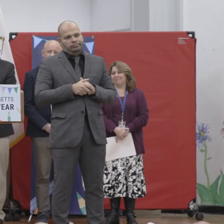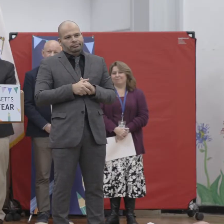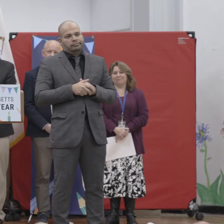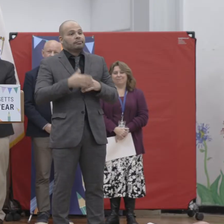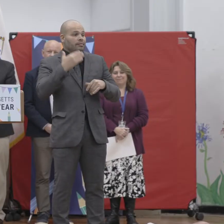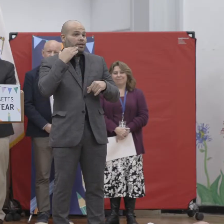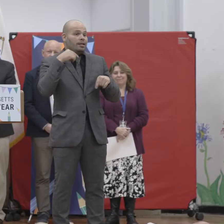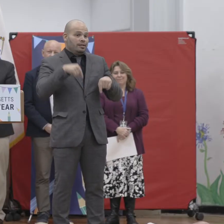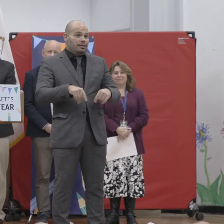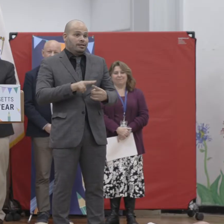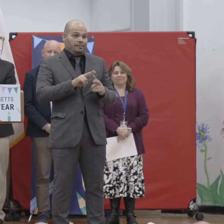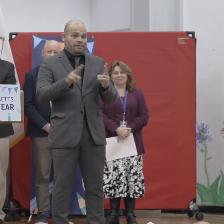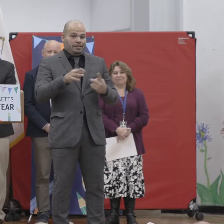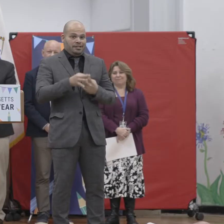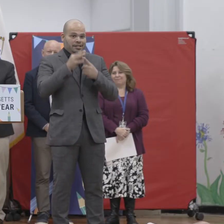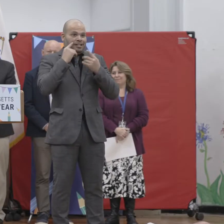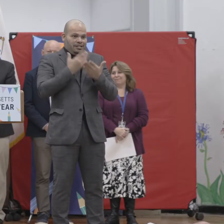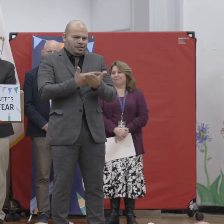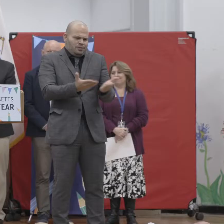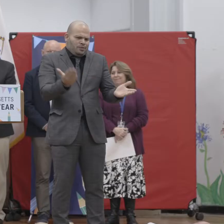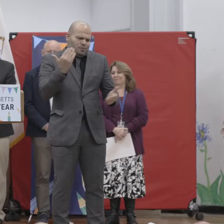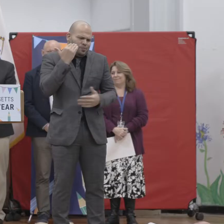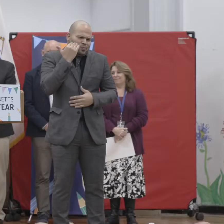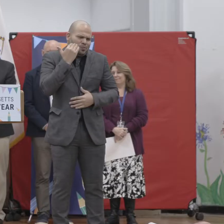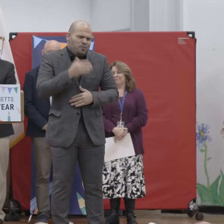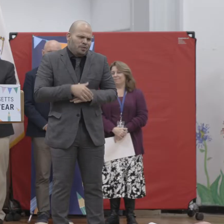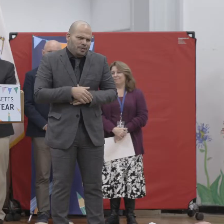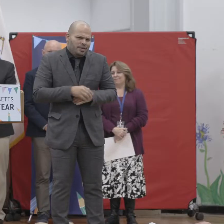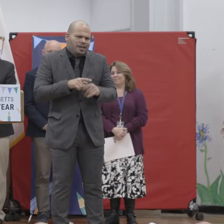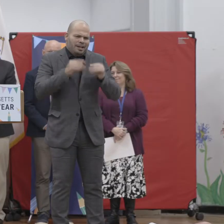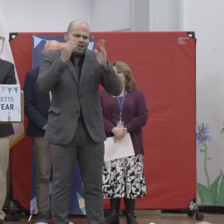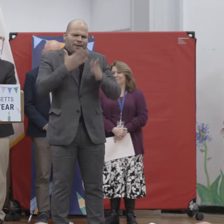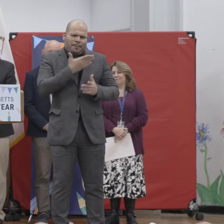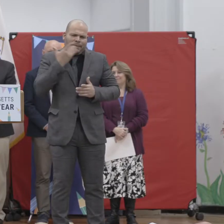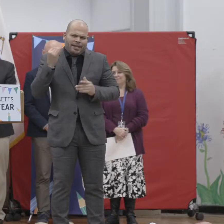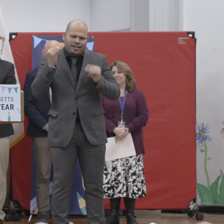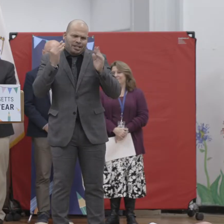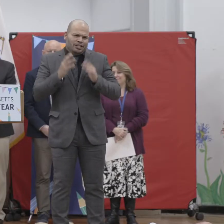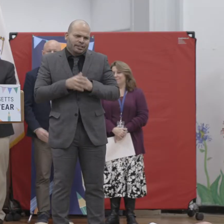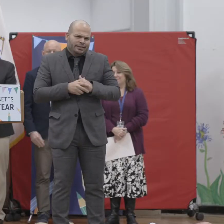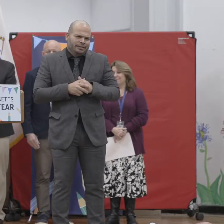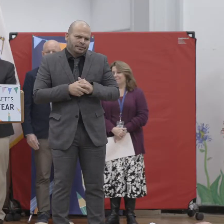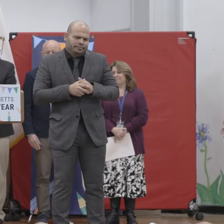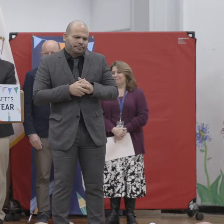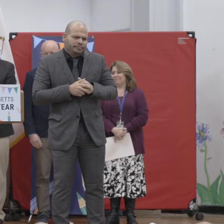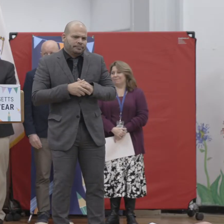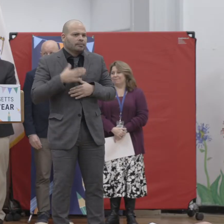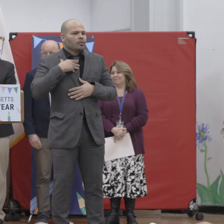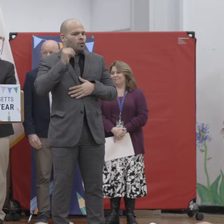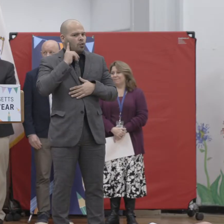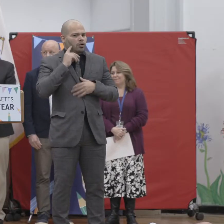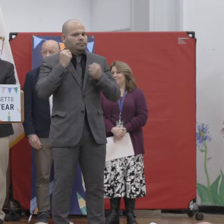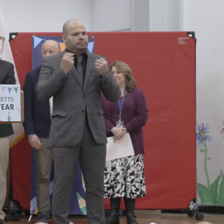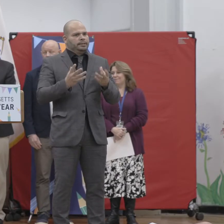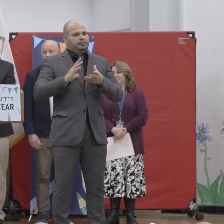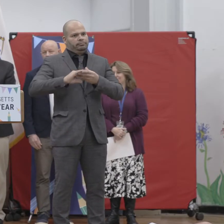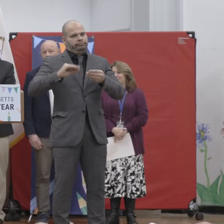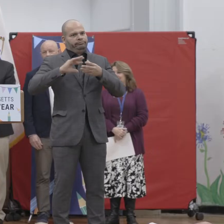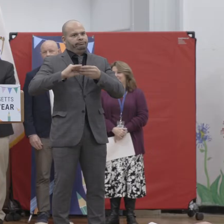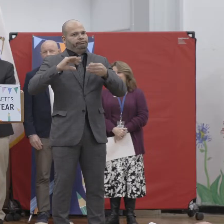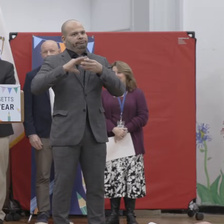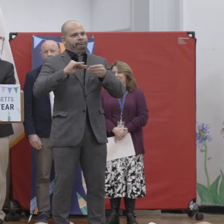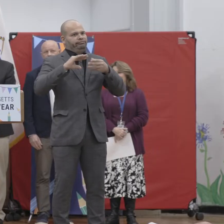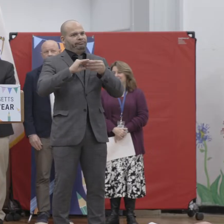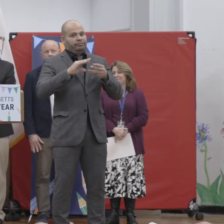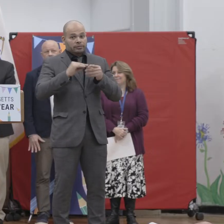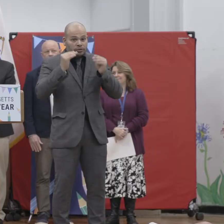all because you know her best out of everyone. But we have heard from you so many stories that she is always determined to